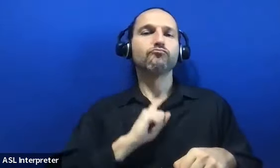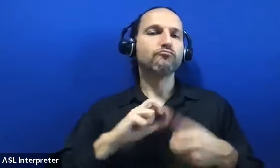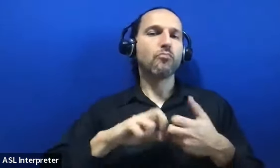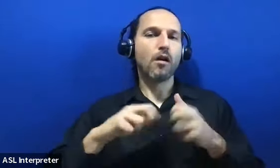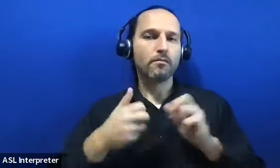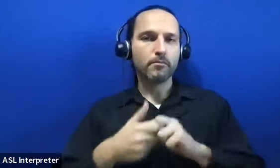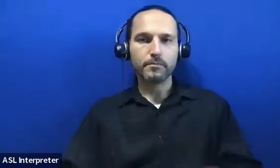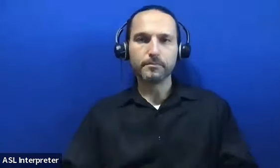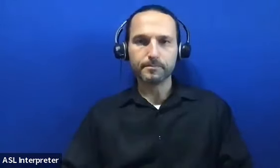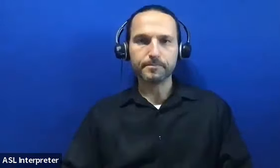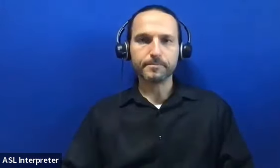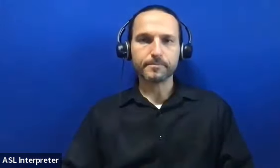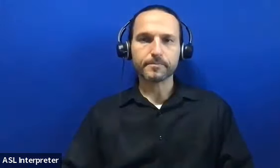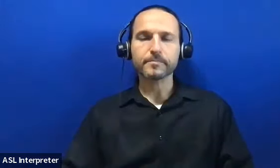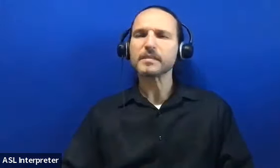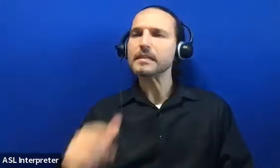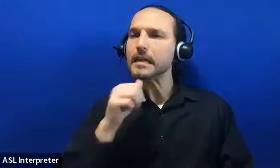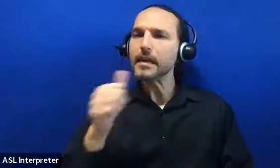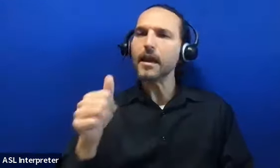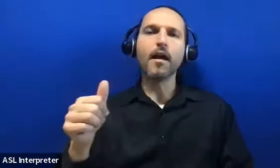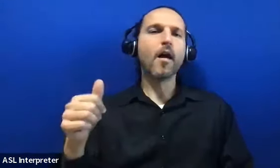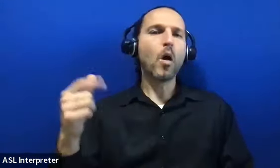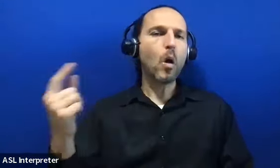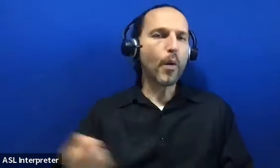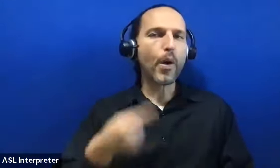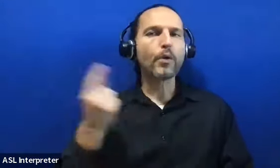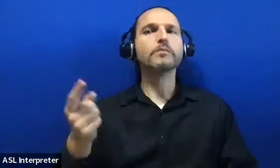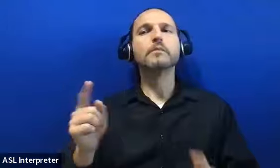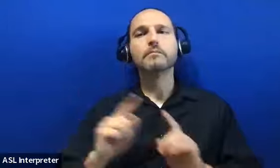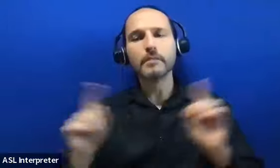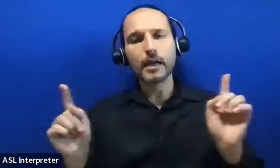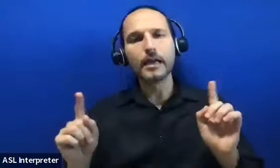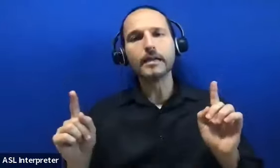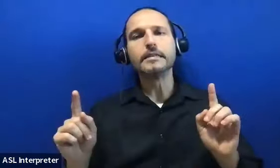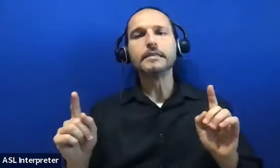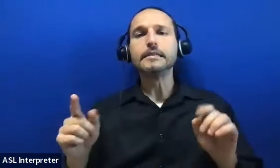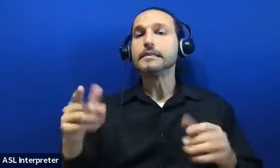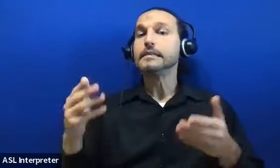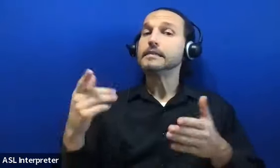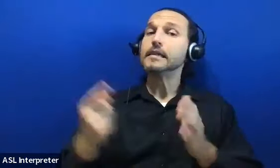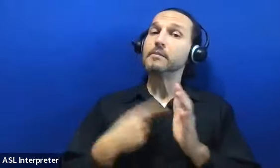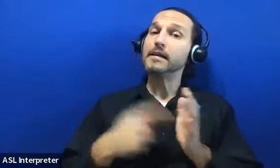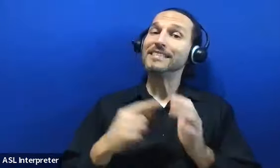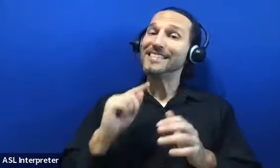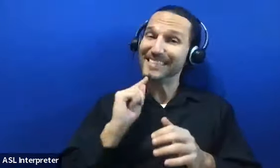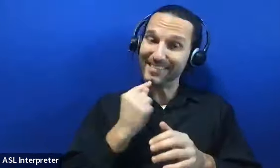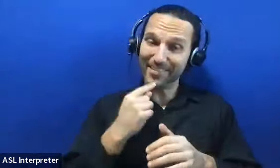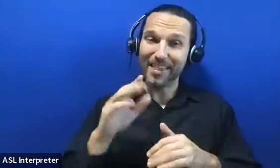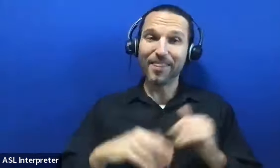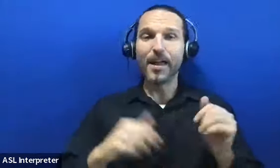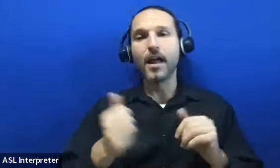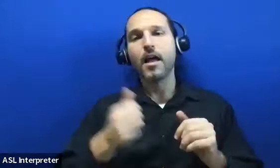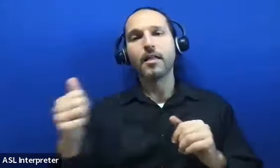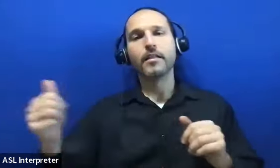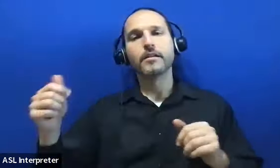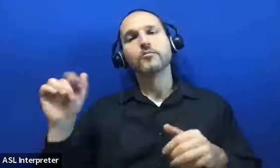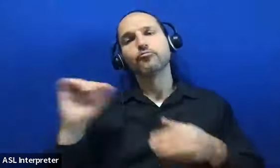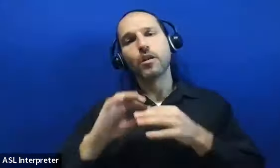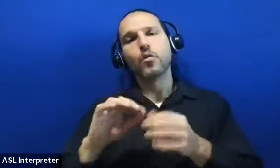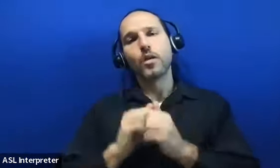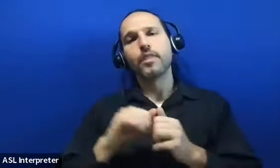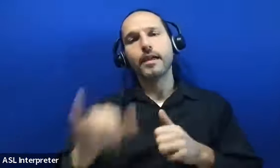difficulty. Not always. It can be more severe in some cases than others with how difficult the